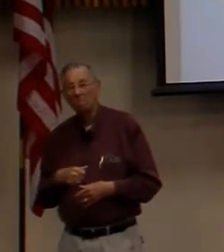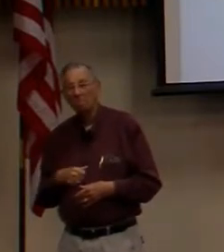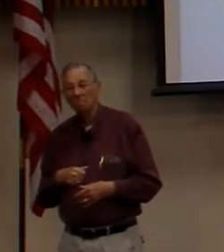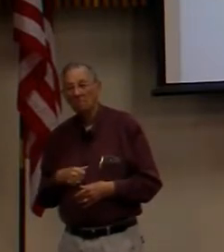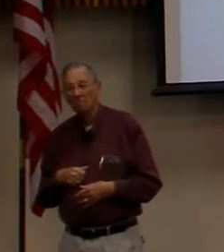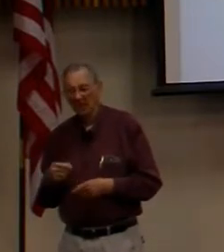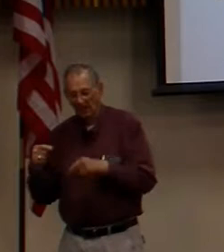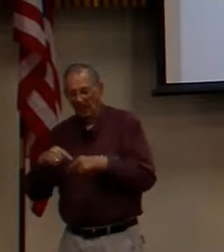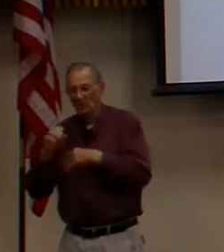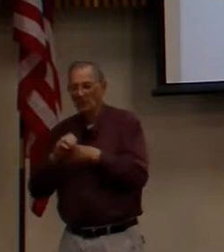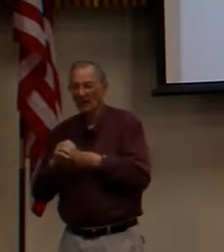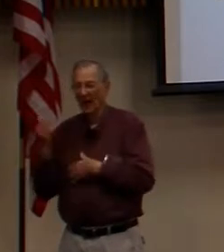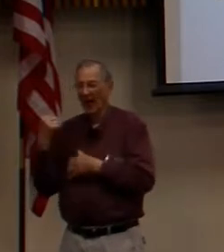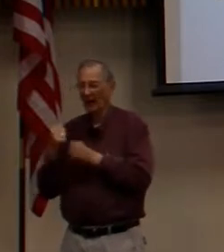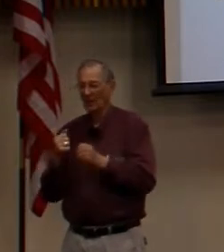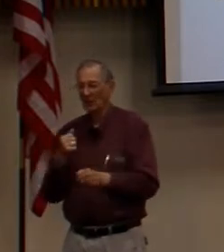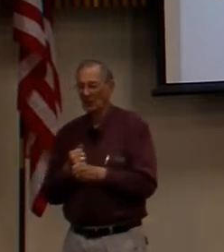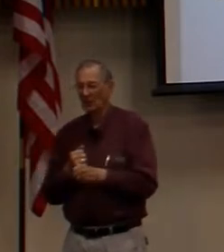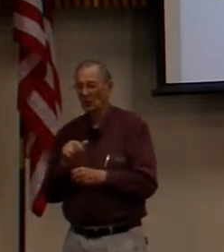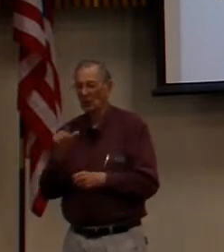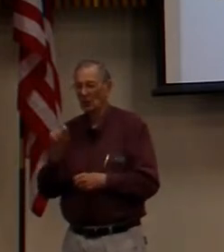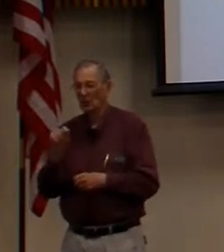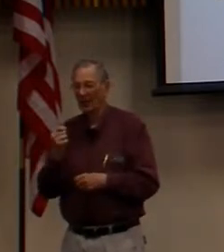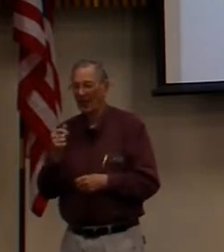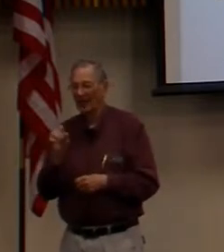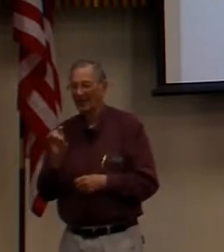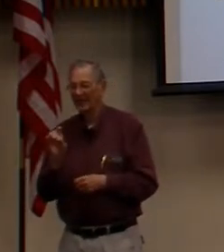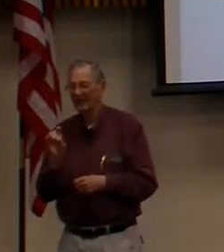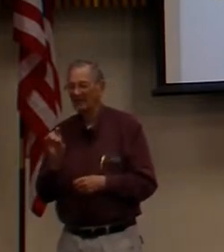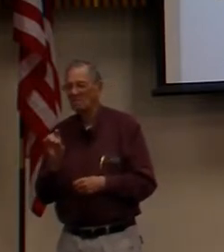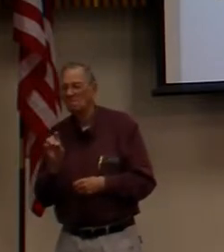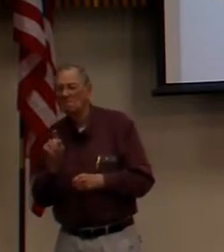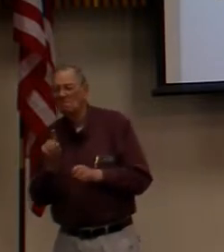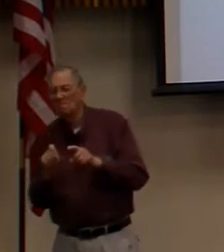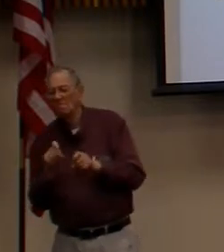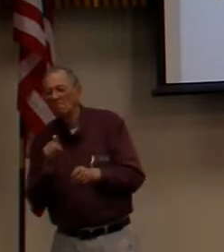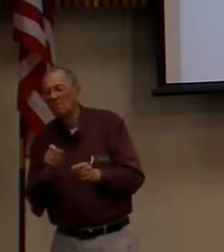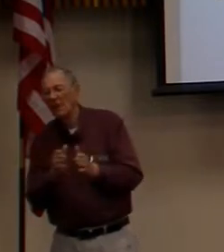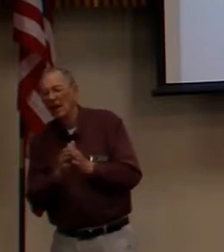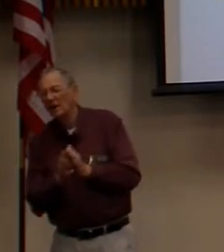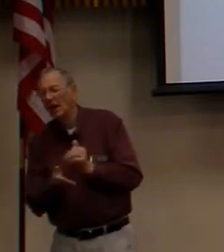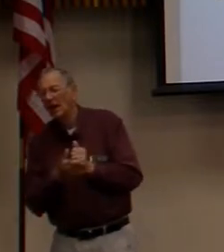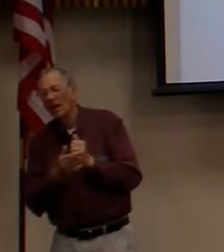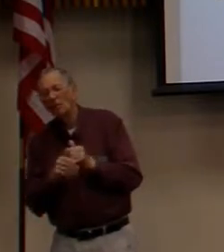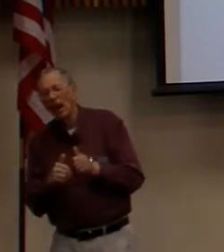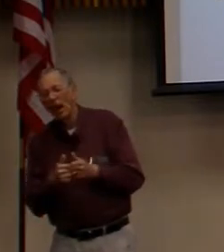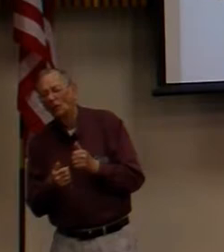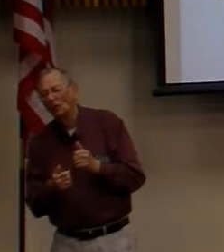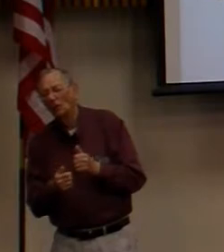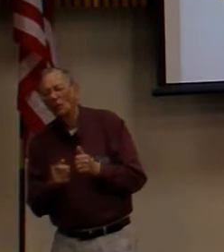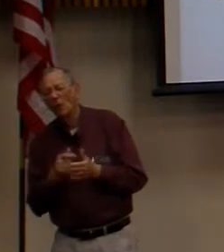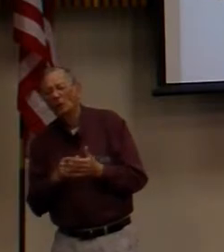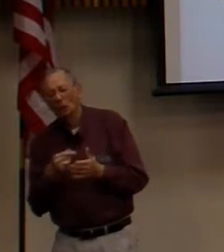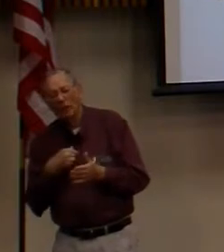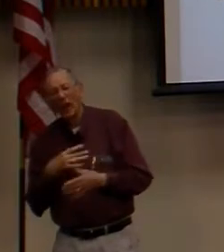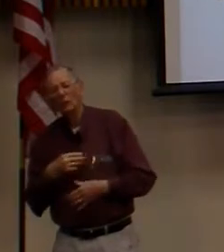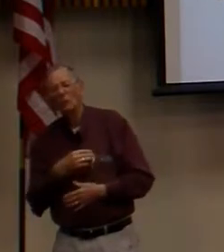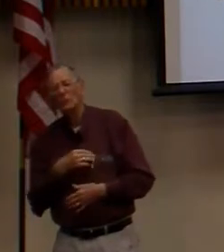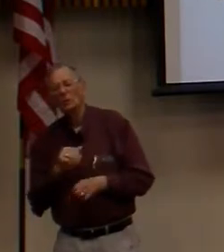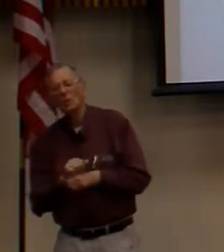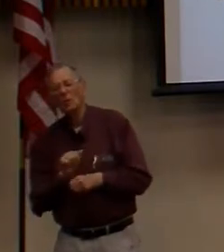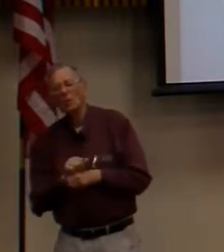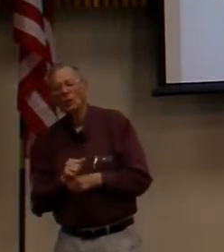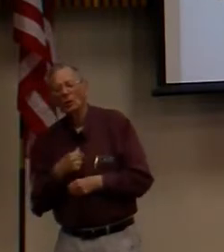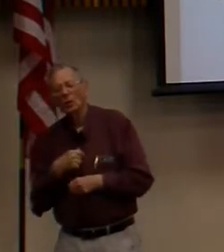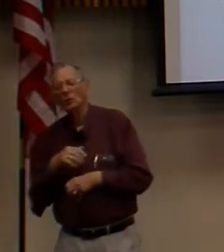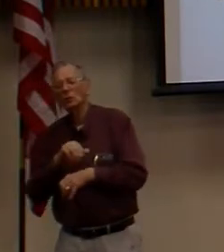to Sunset last year, 2018, kind of asking for our help and guidance. And we'd like to do mission work somewhere.